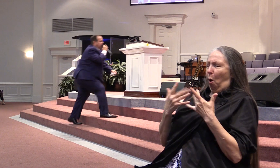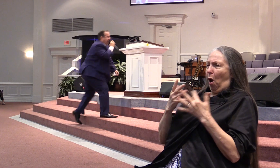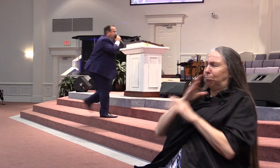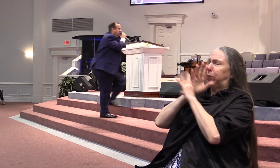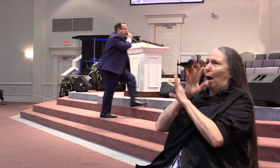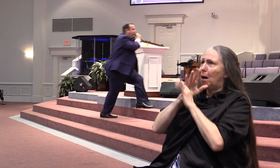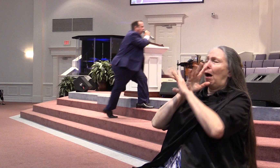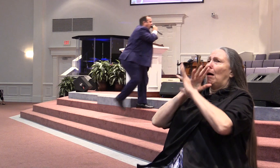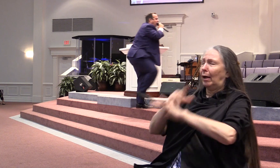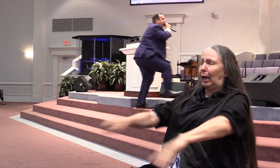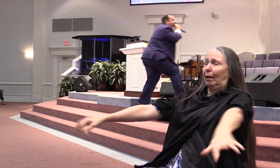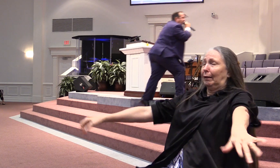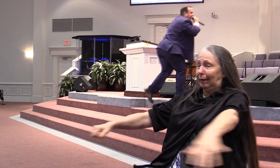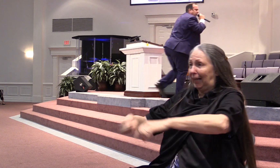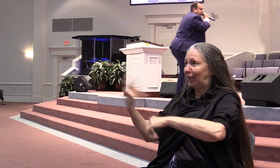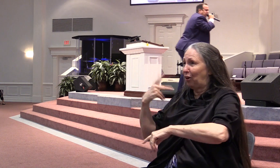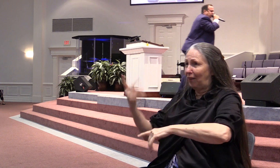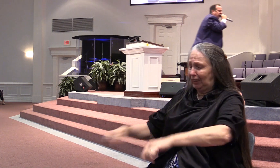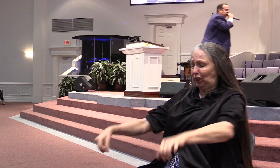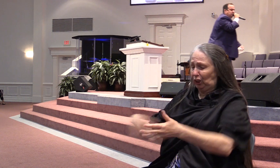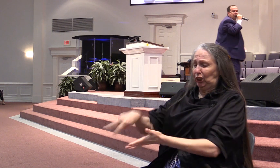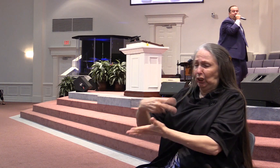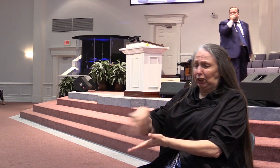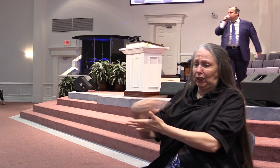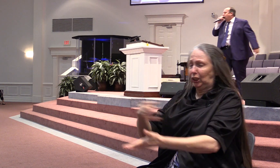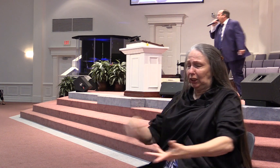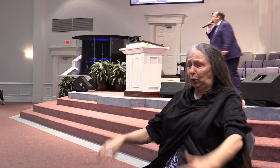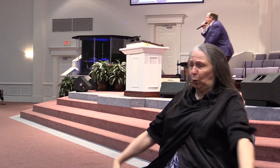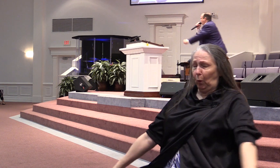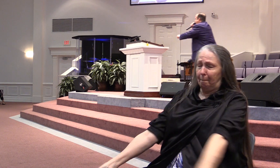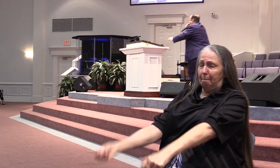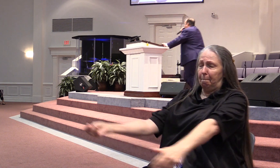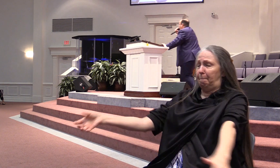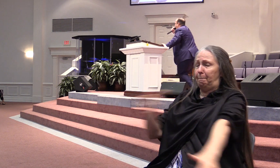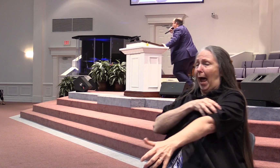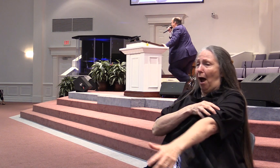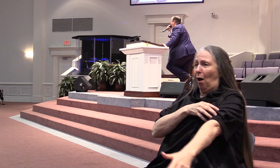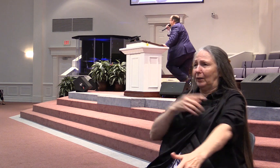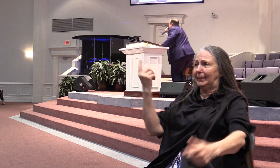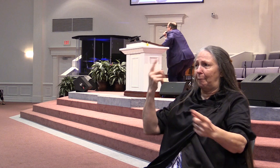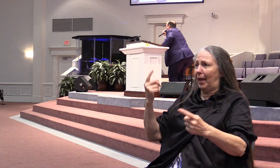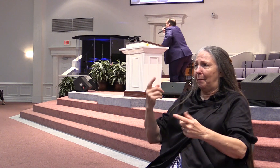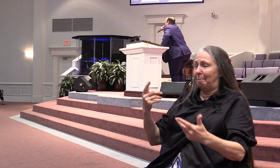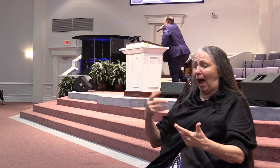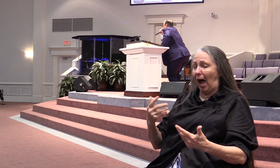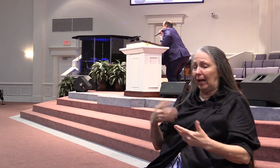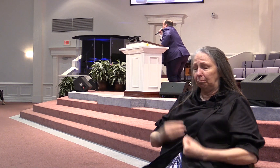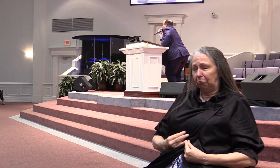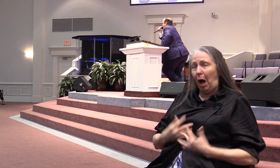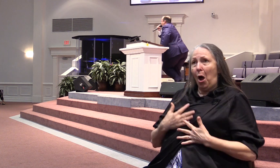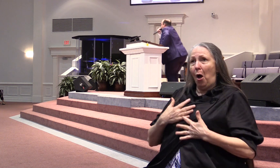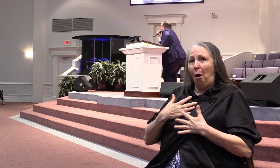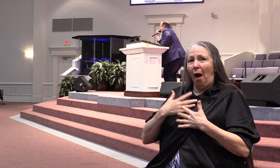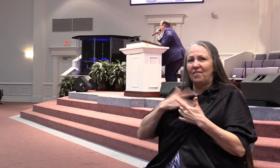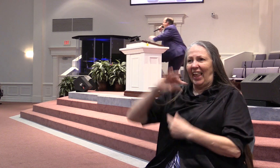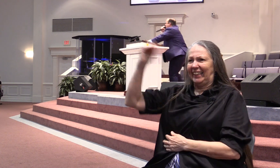tongues and dancing and shouting with her. I got up and preached victory and power and anointing, and something broke, and I came out of my valley, and the sun came up